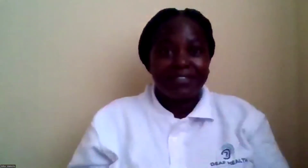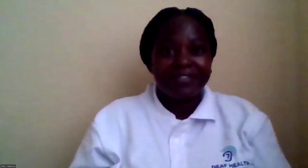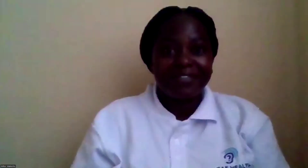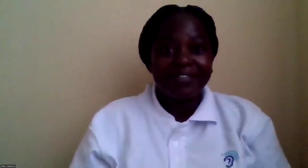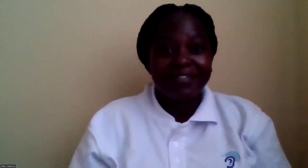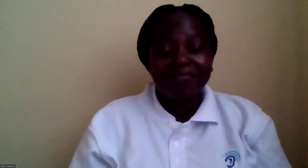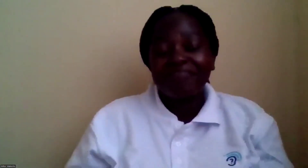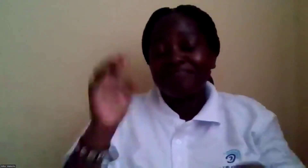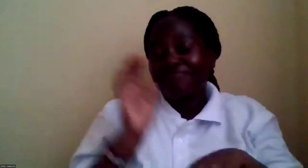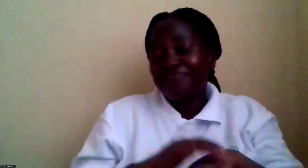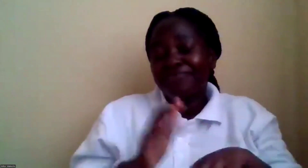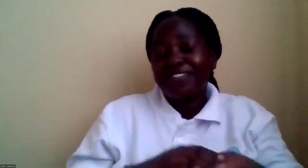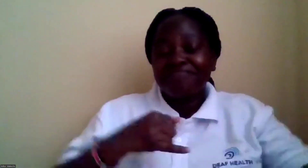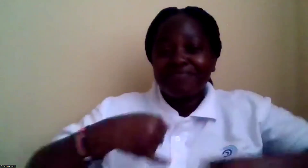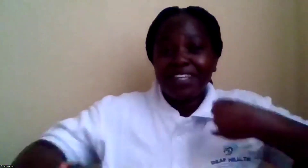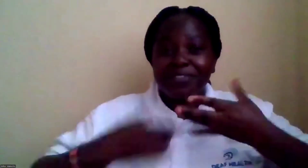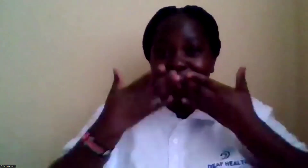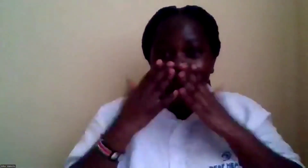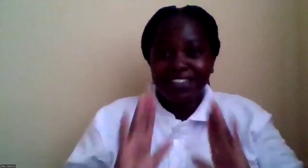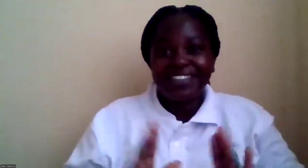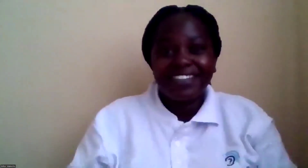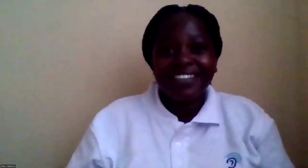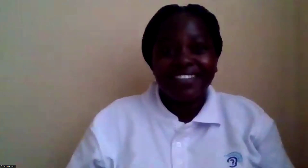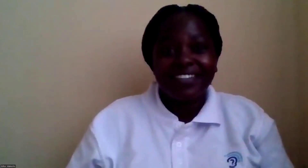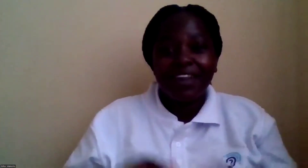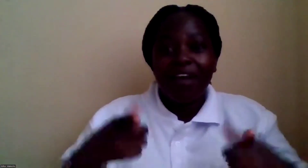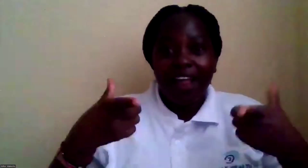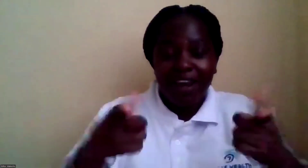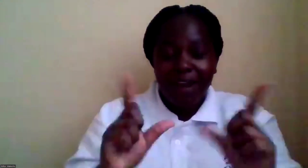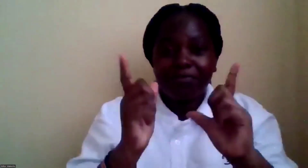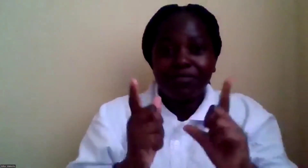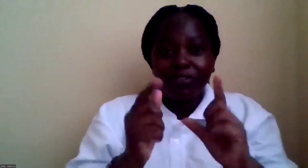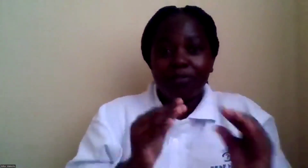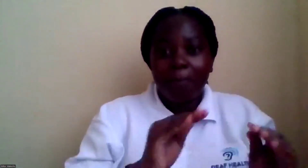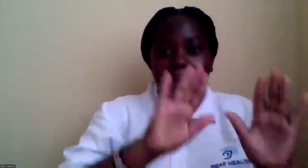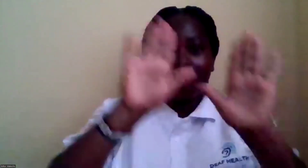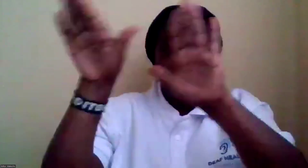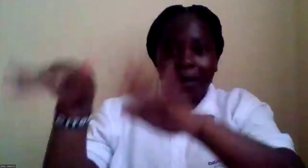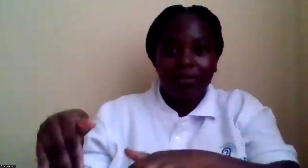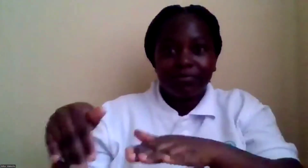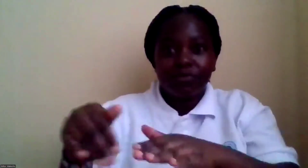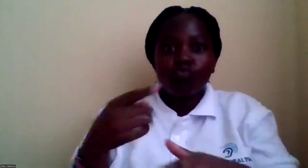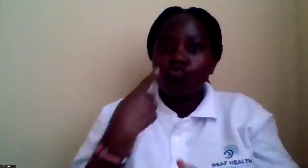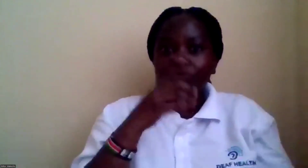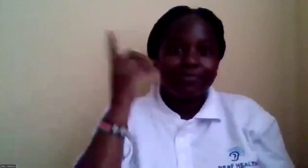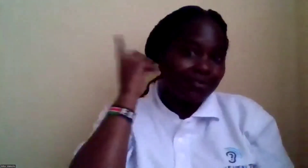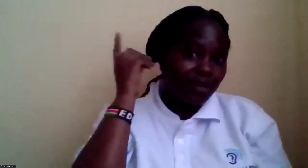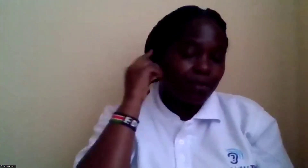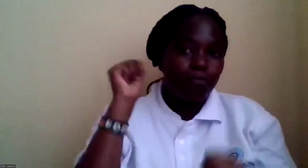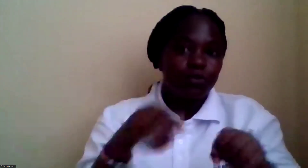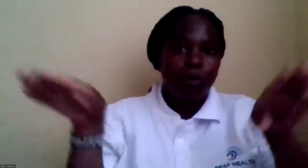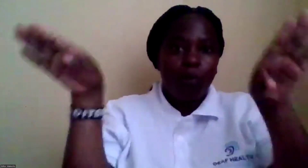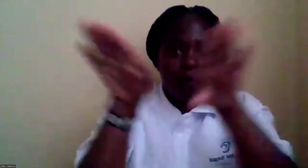so much fun. Maybe allow me to hand it back to our moderator to close off our